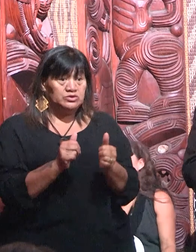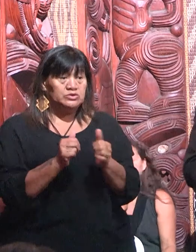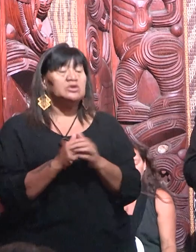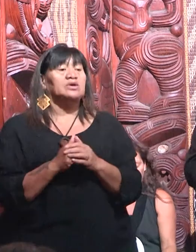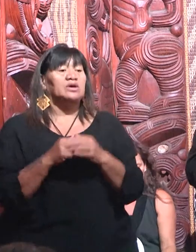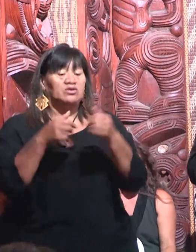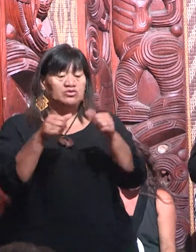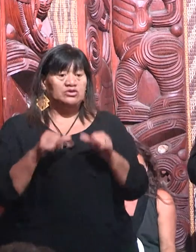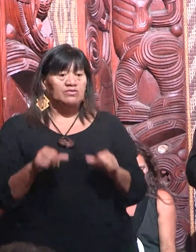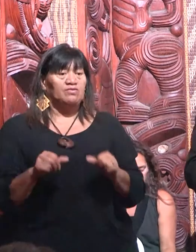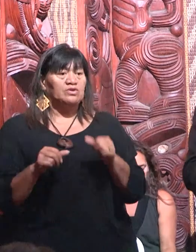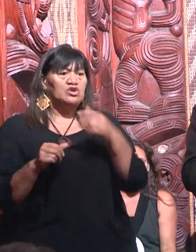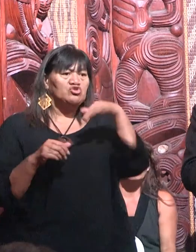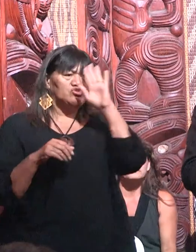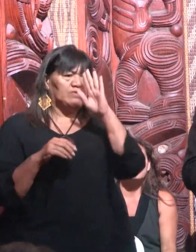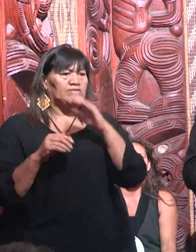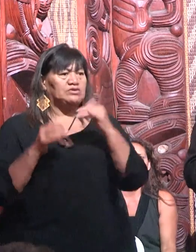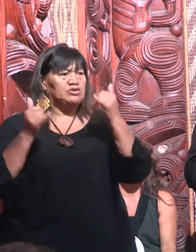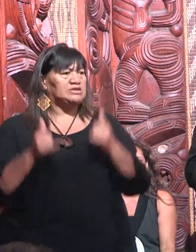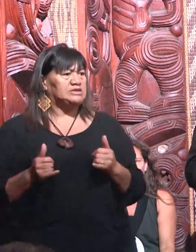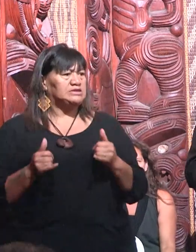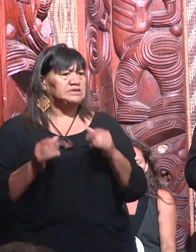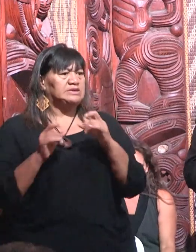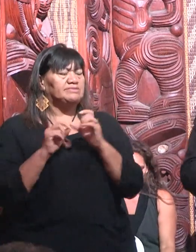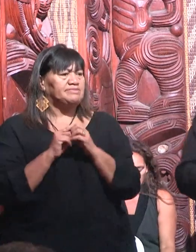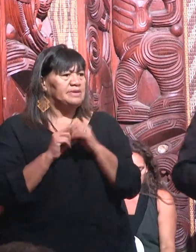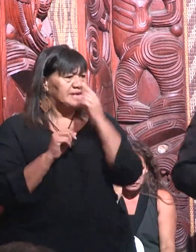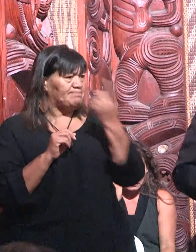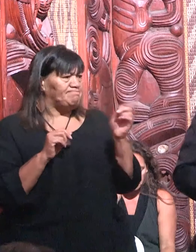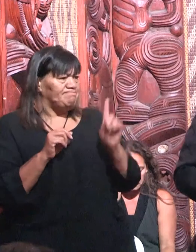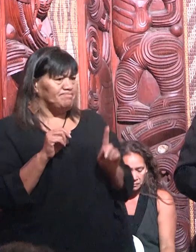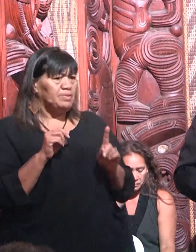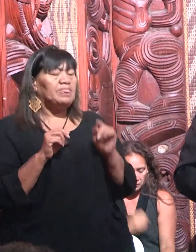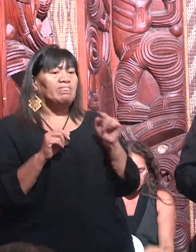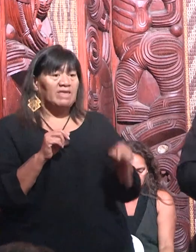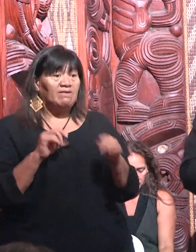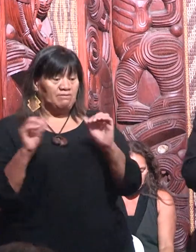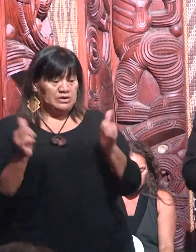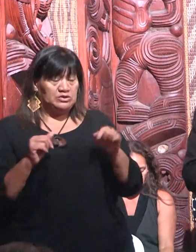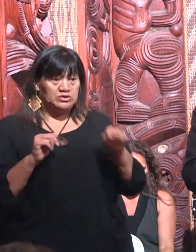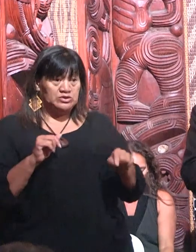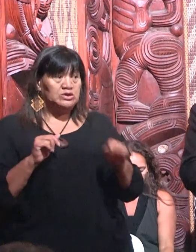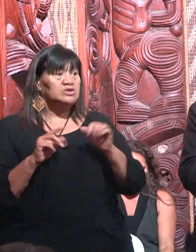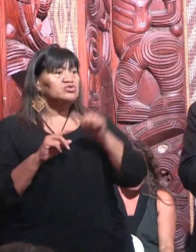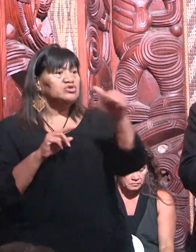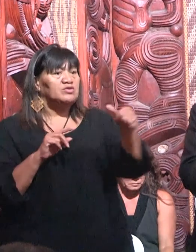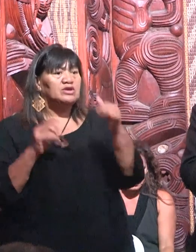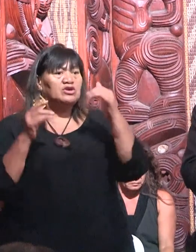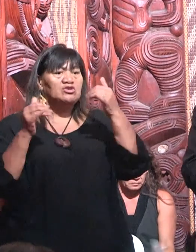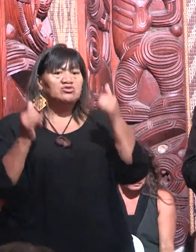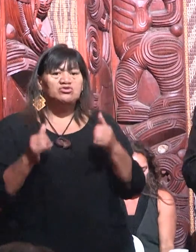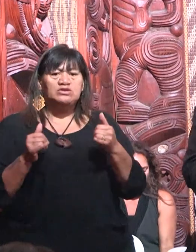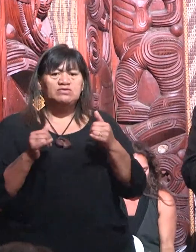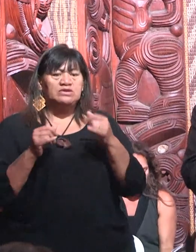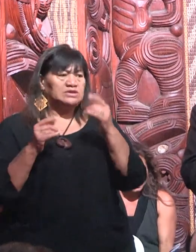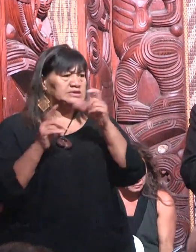will be followed by the Chief Justice, the Right Honourable Dame Helen Wynne-Kelman. She'll be followed immediately by the Chief District Court Judge,